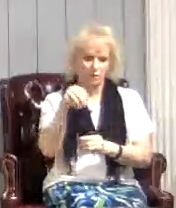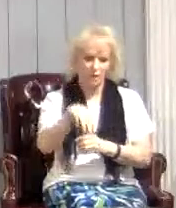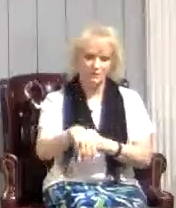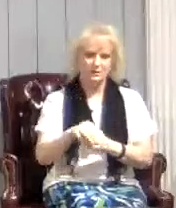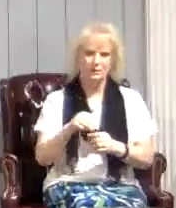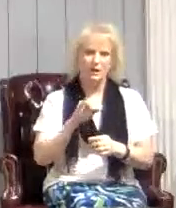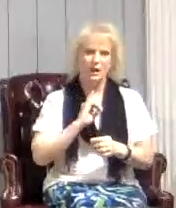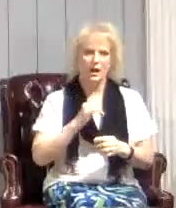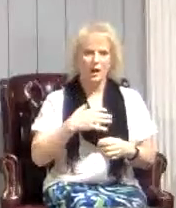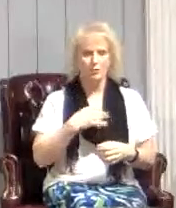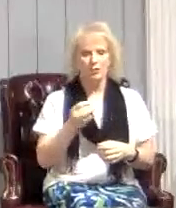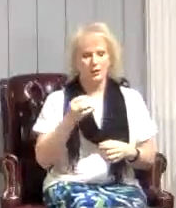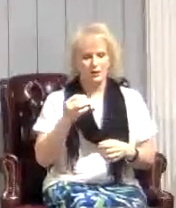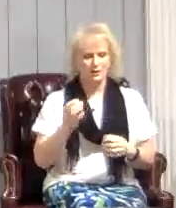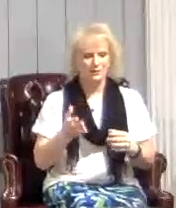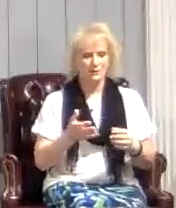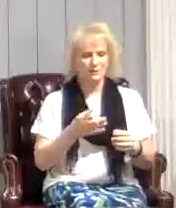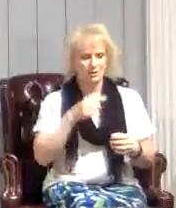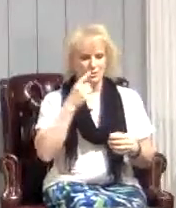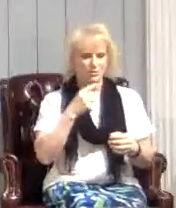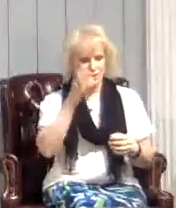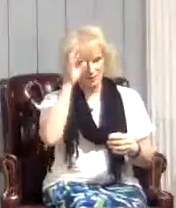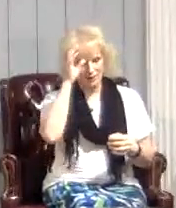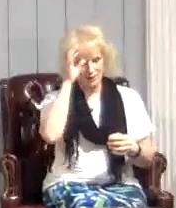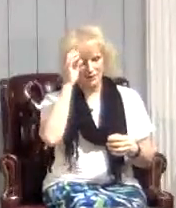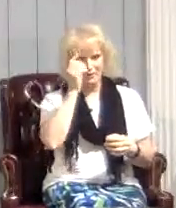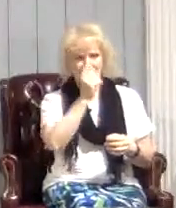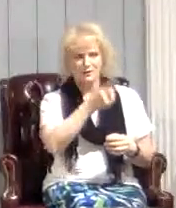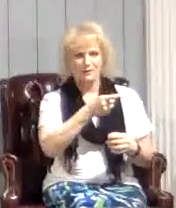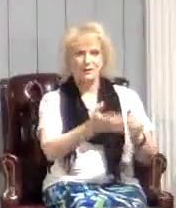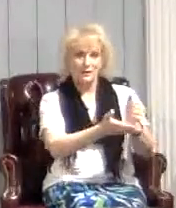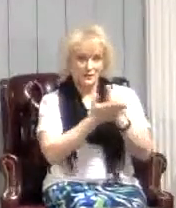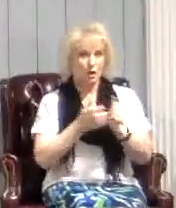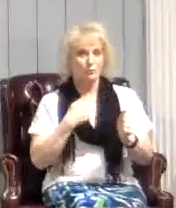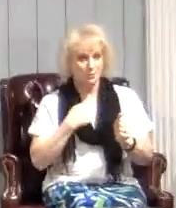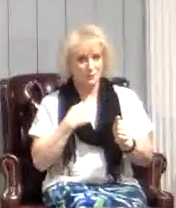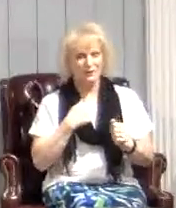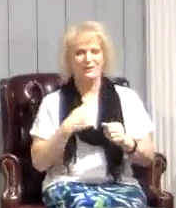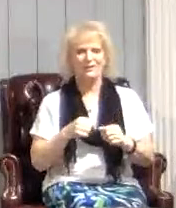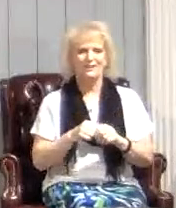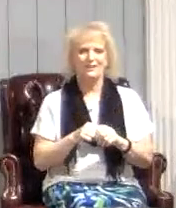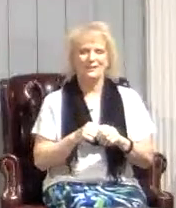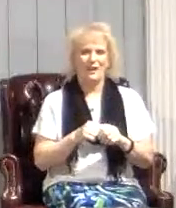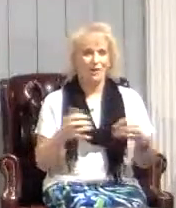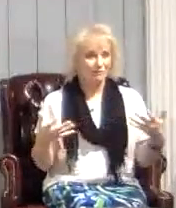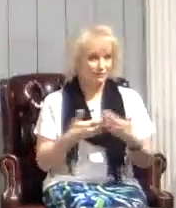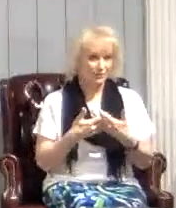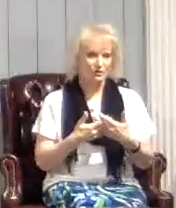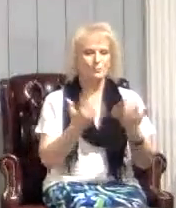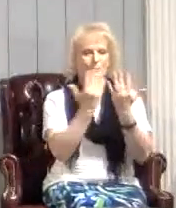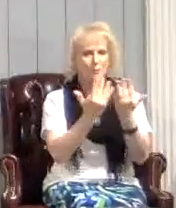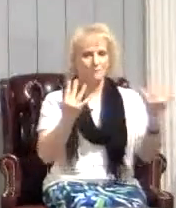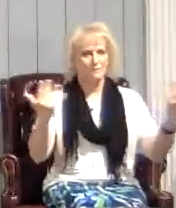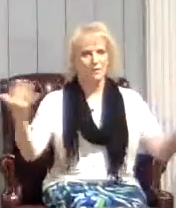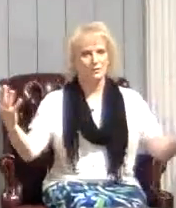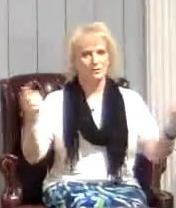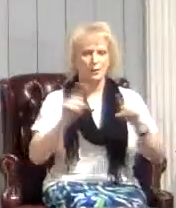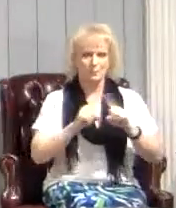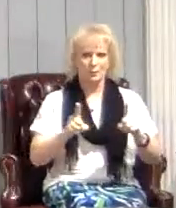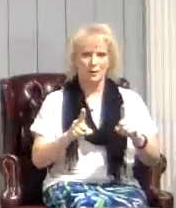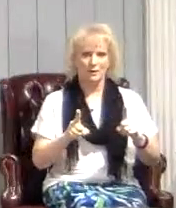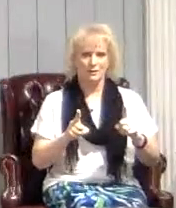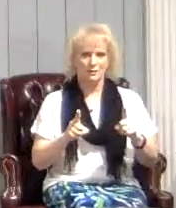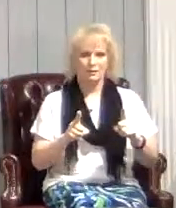he helped me fix my fence, but that isn't really what happened. That was the intention, that he would help me fix my fence. But in